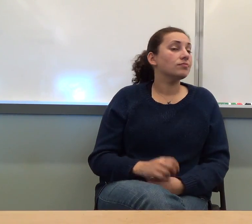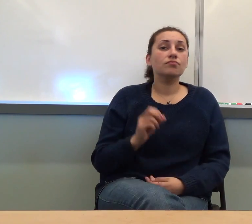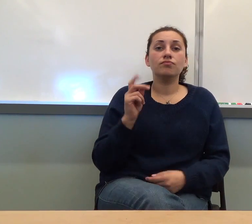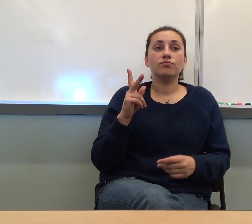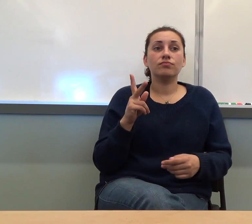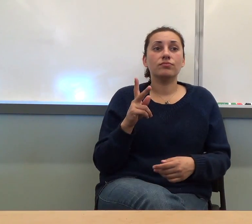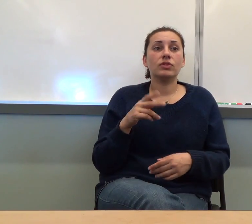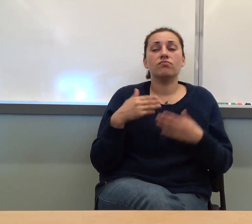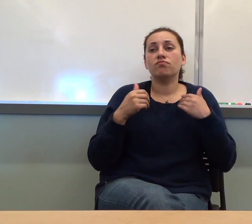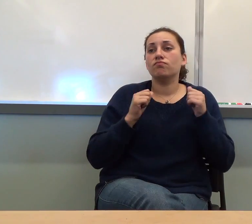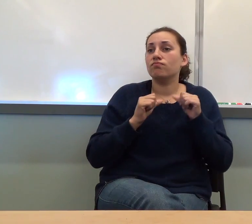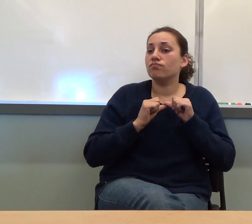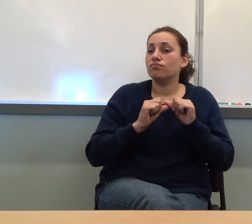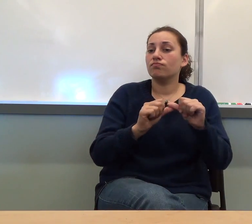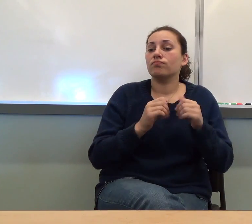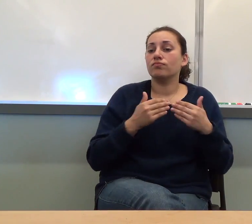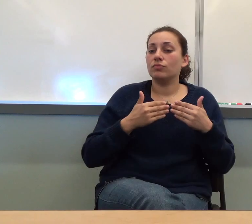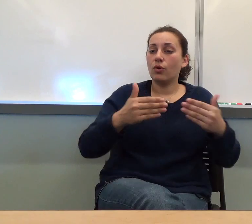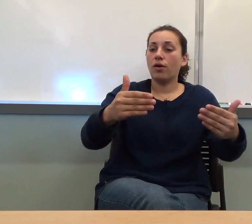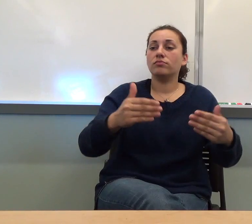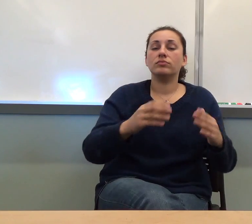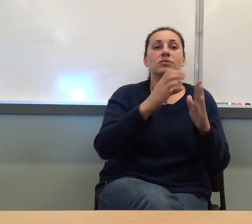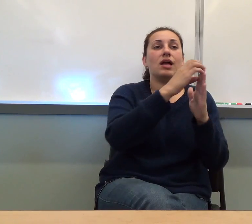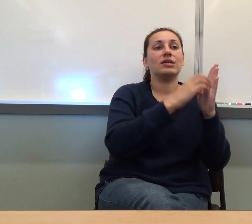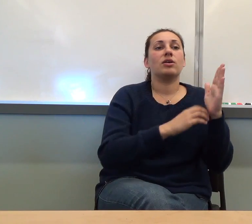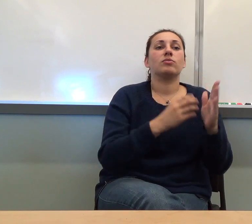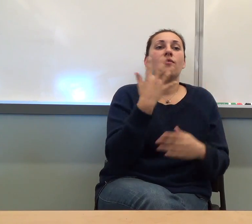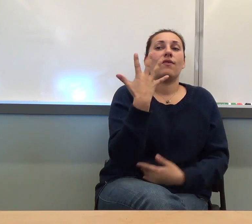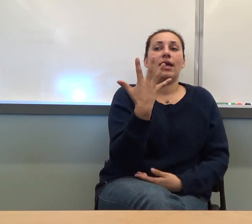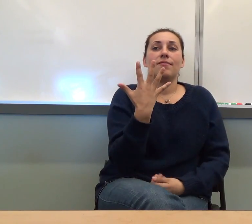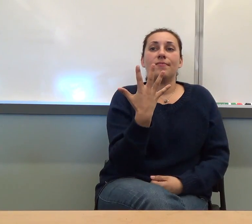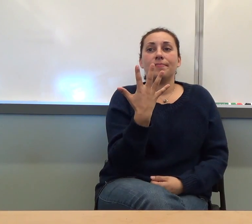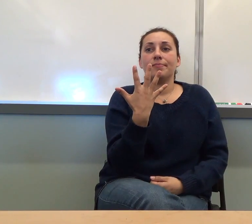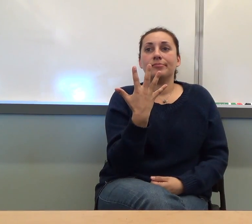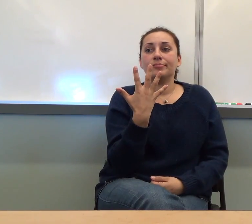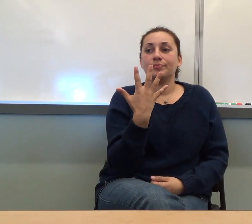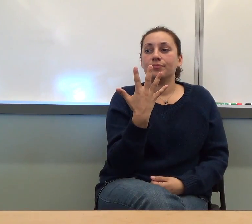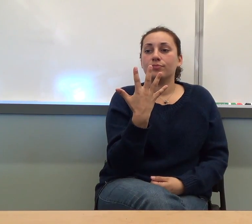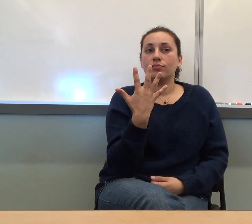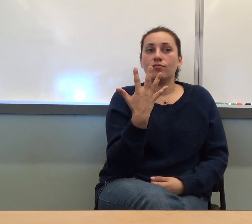let us go on then to chapter 5. Moving on swiftly.